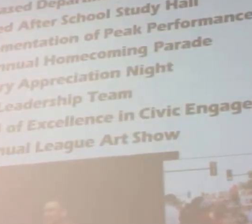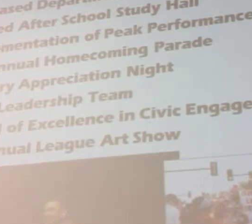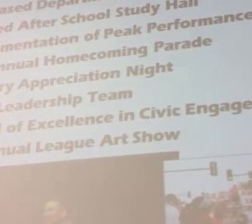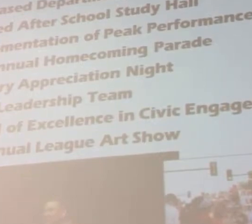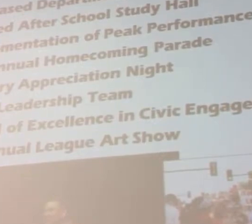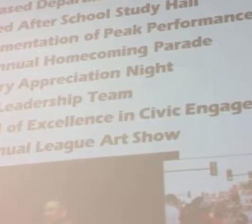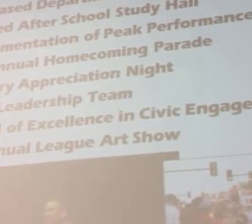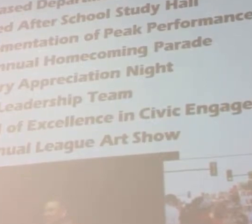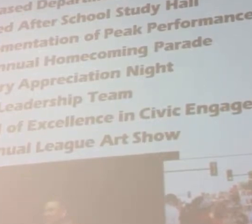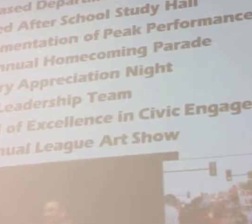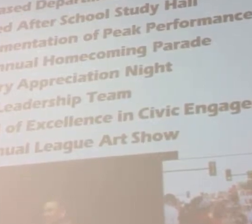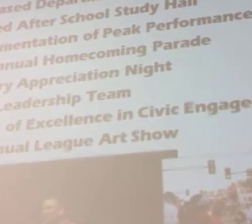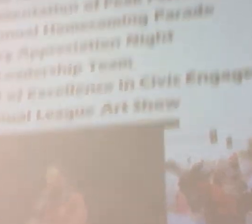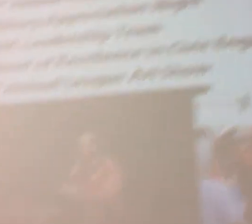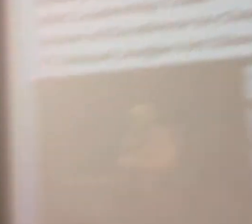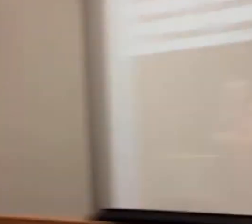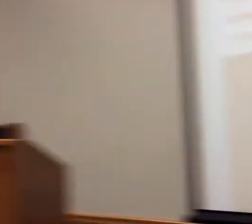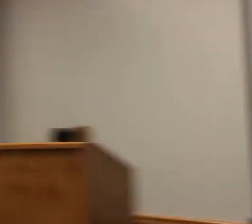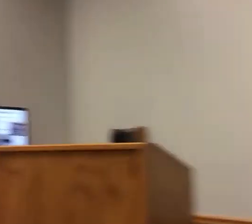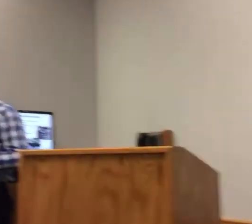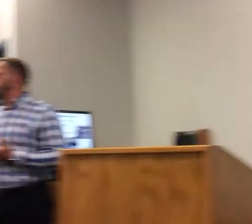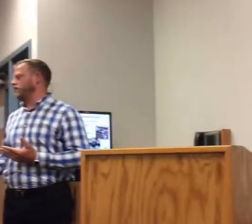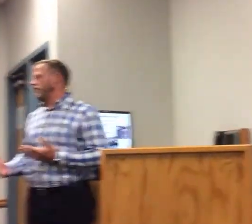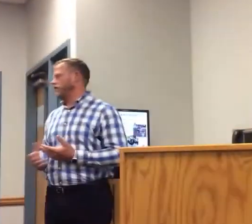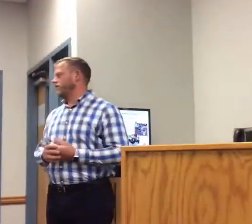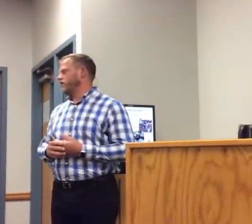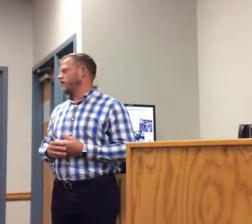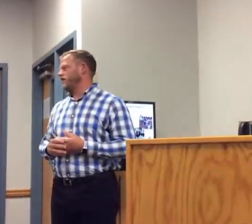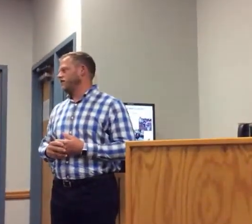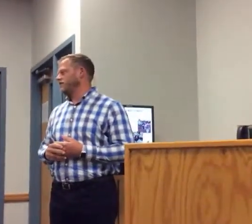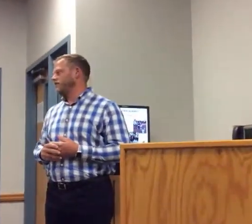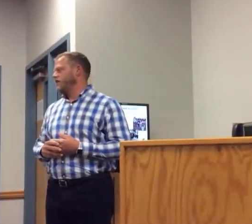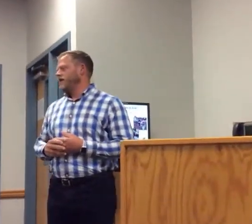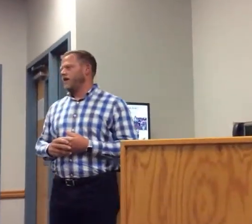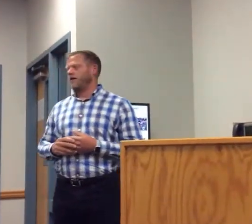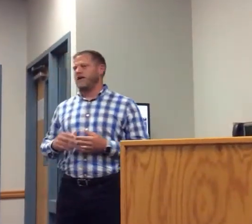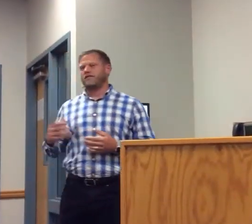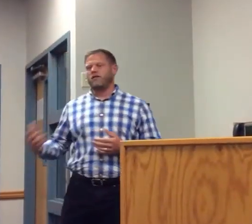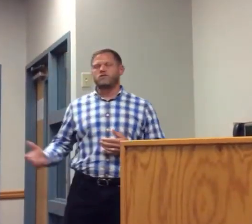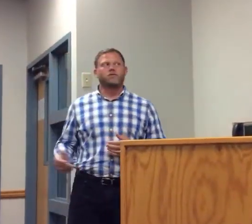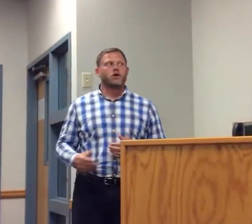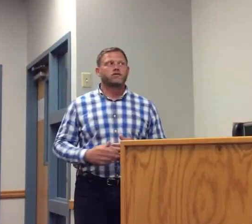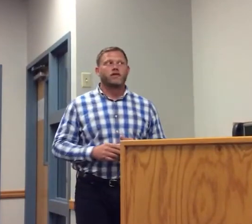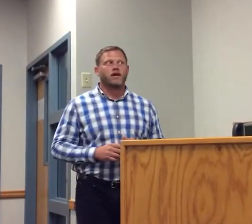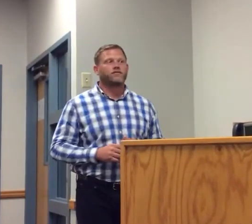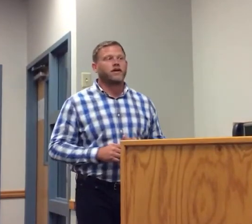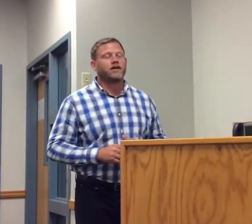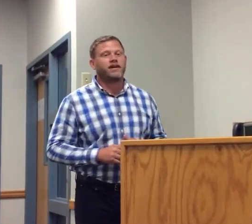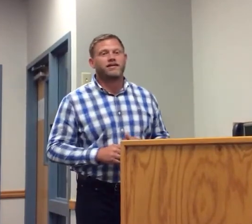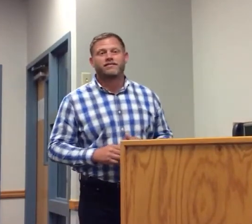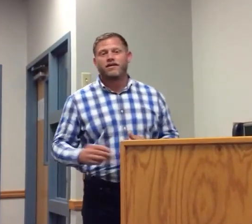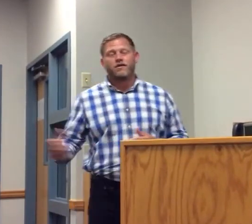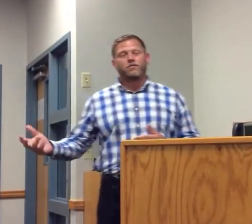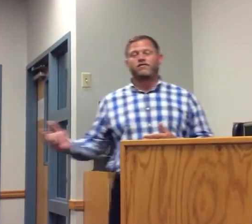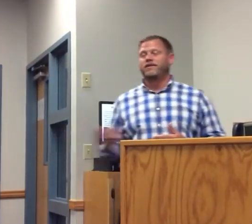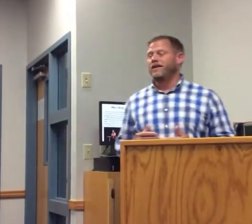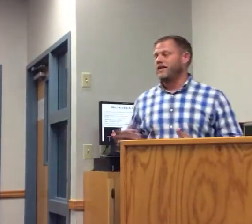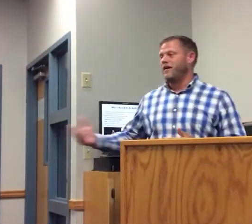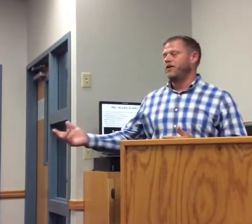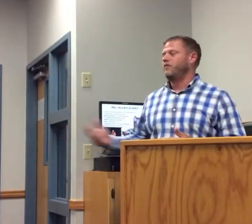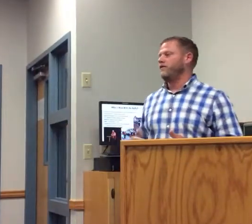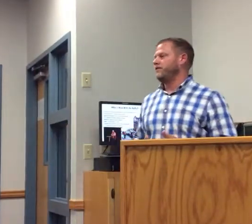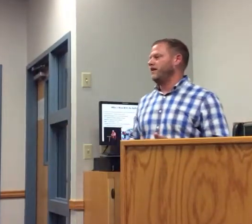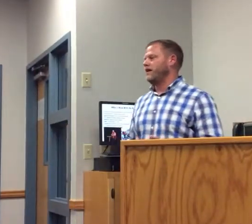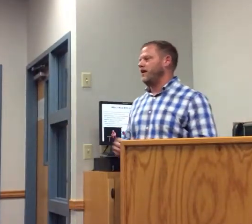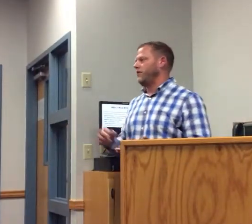for years, a big issue with social emotional health for our kids. That social emotional health for our kids, we've seen